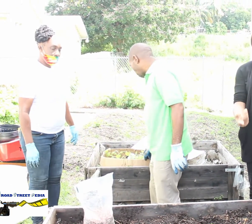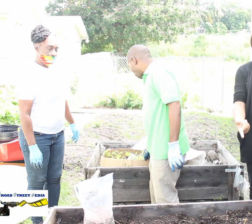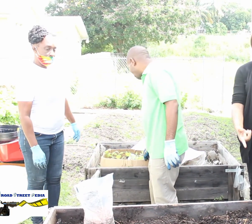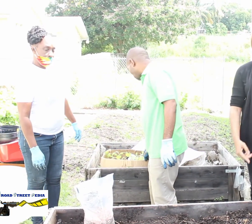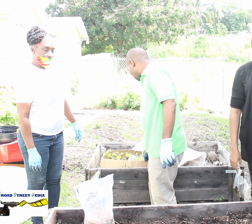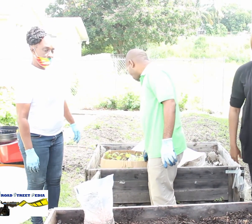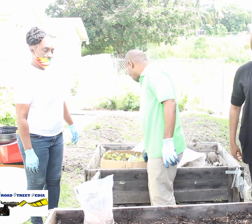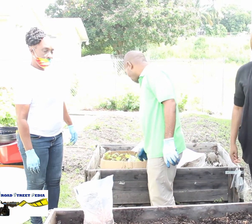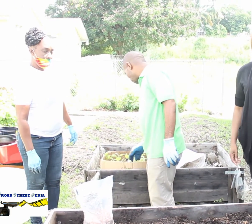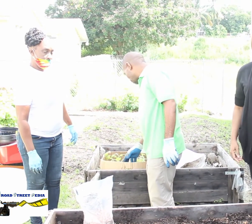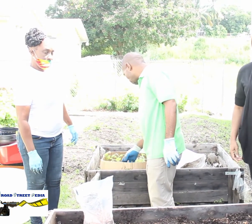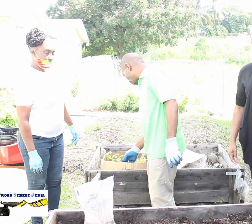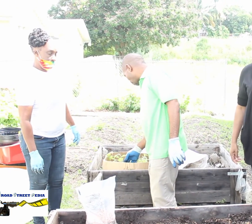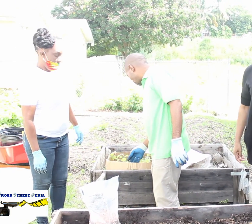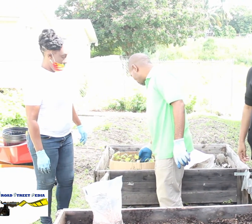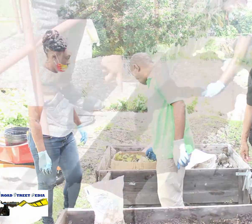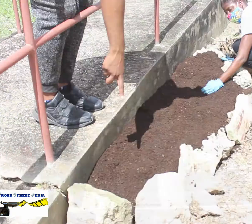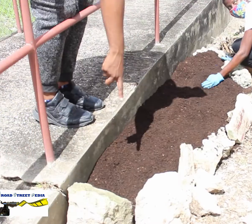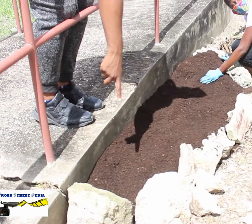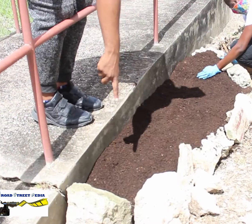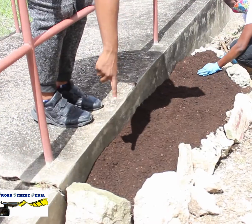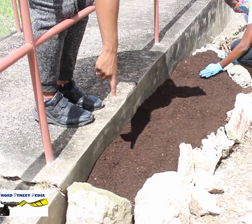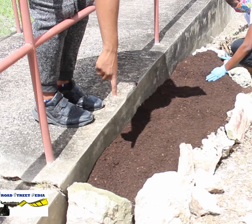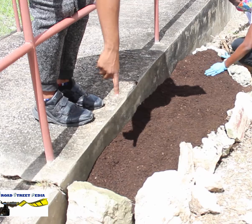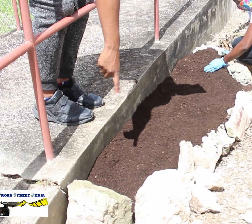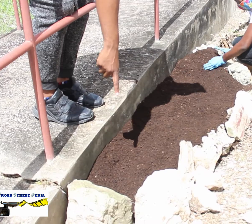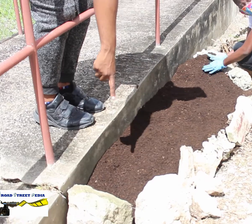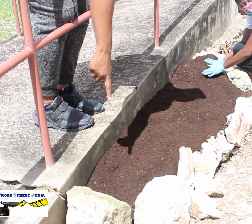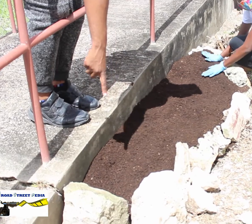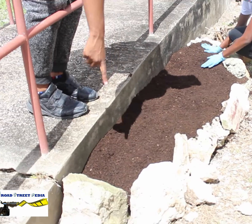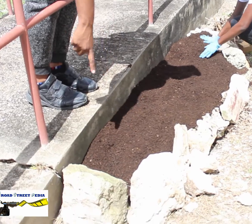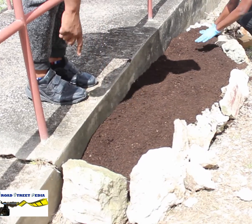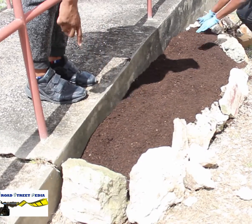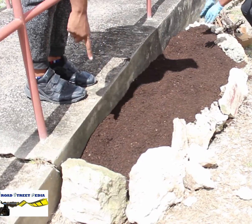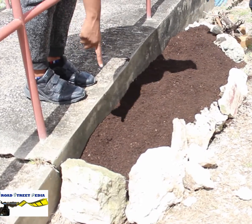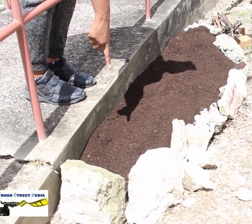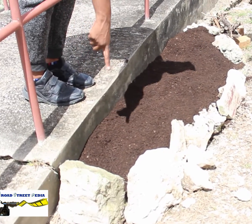Right. Come here. In front, yeah, not Alvin.